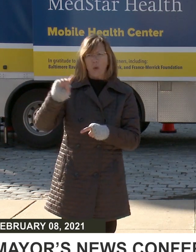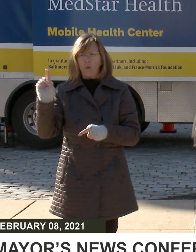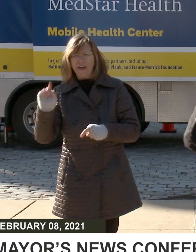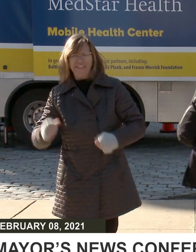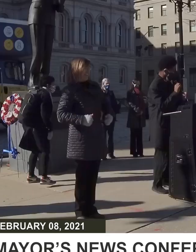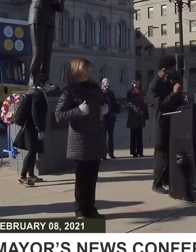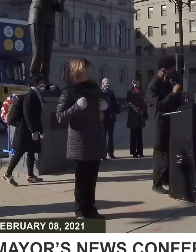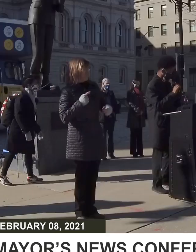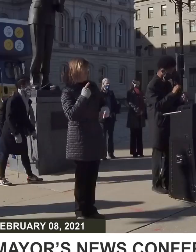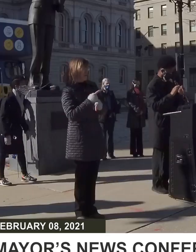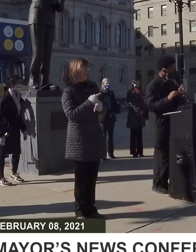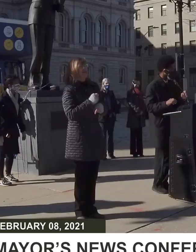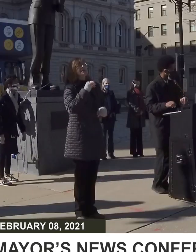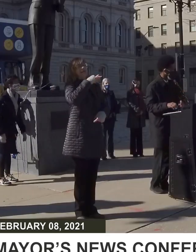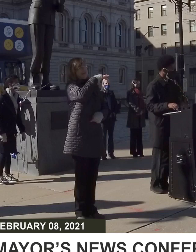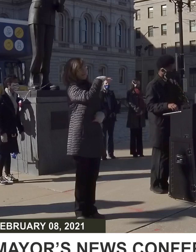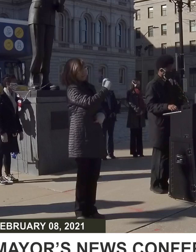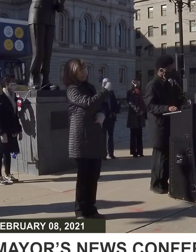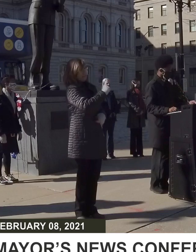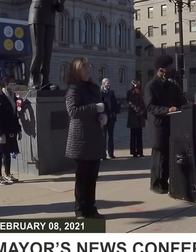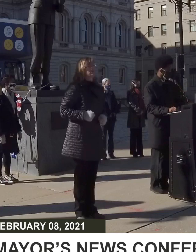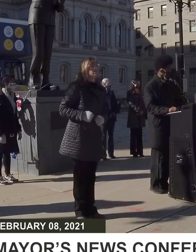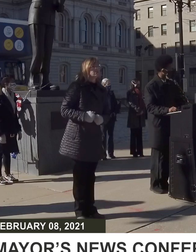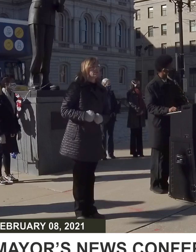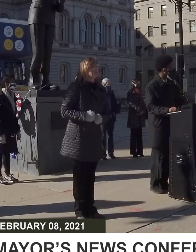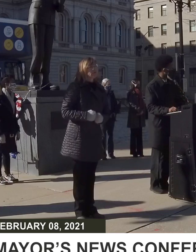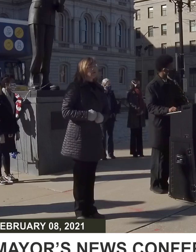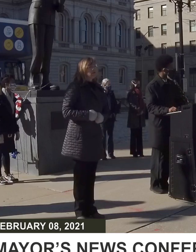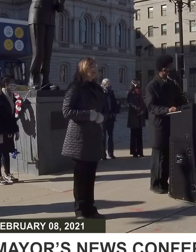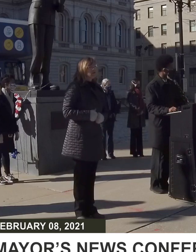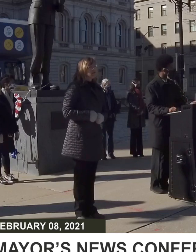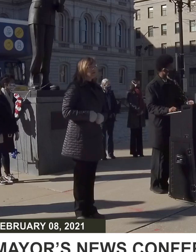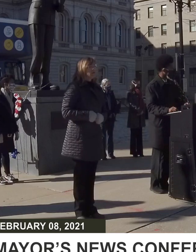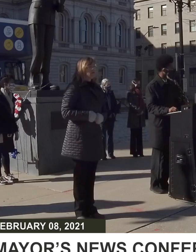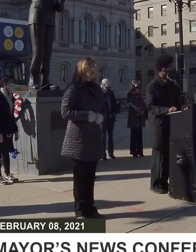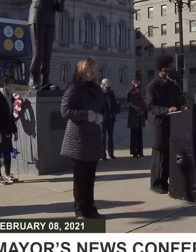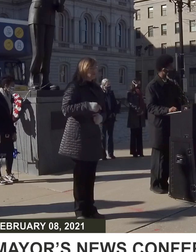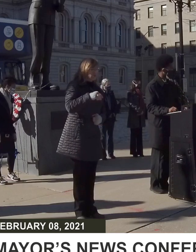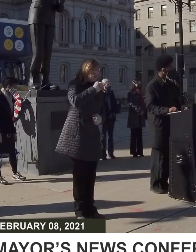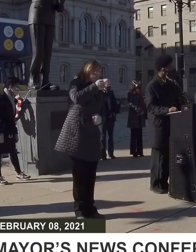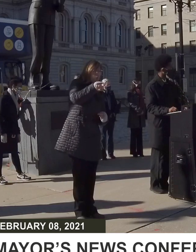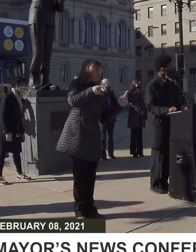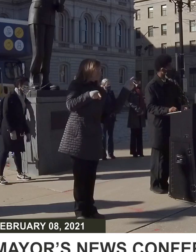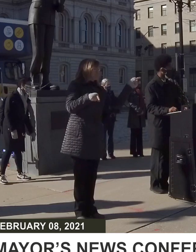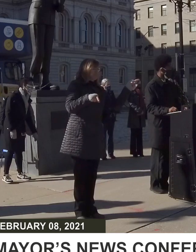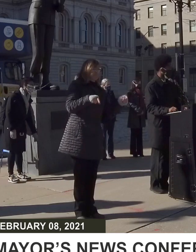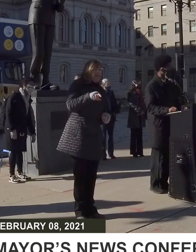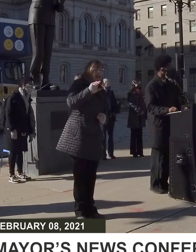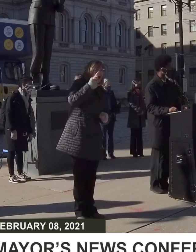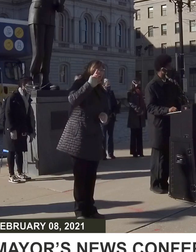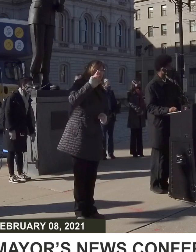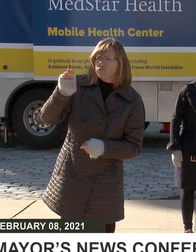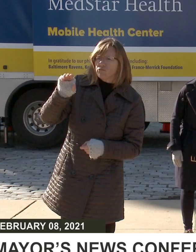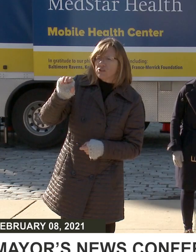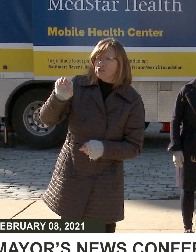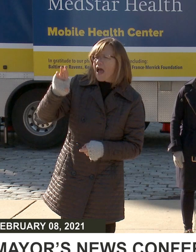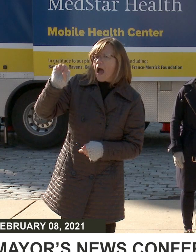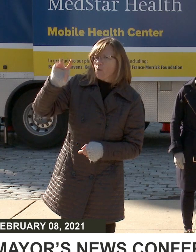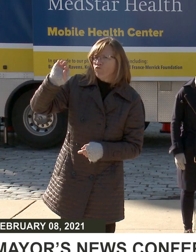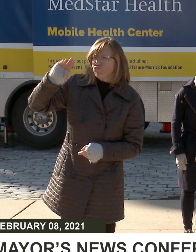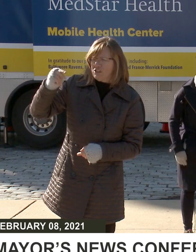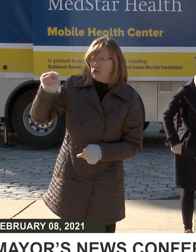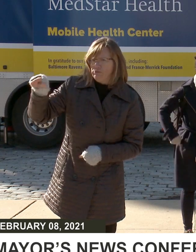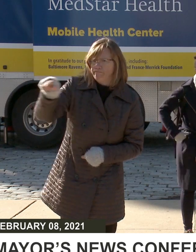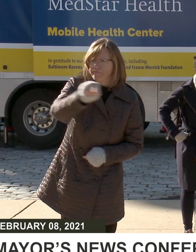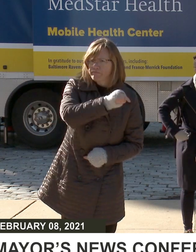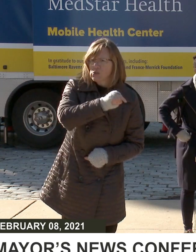Thank you, Lowell. Just real quick, just had a question about outreach. I know in past news conferences you've mentioned that